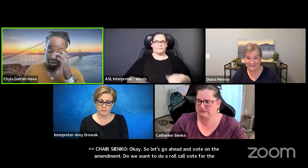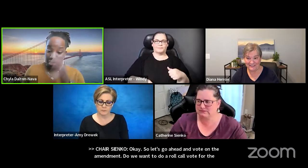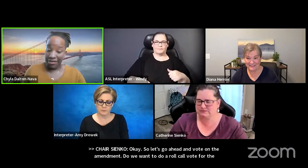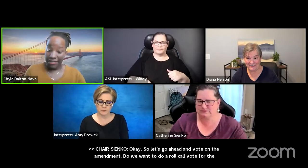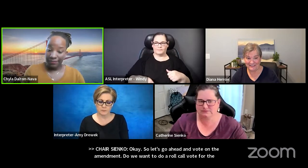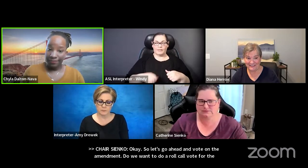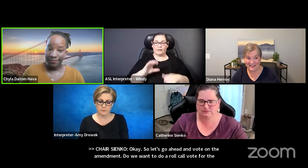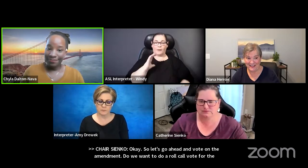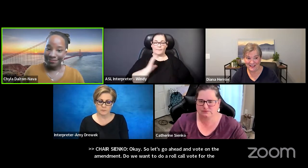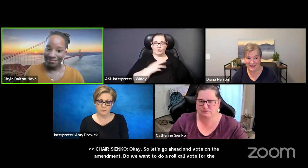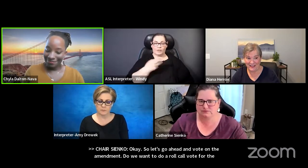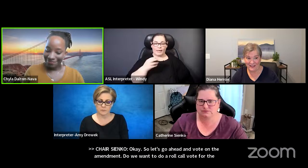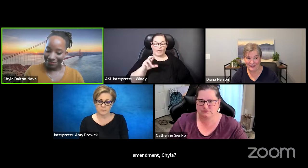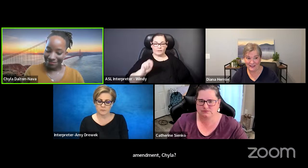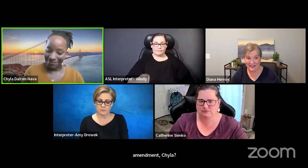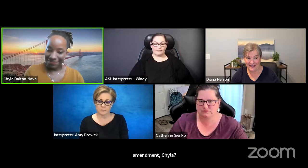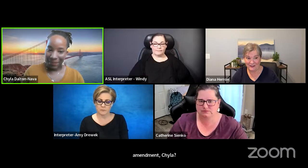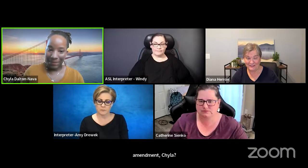Commissioner Heron,